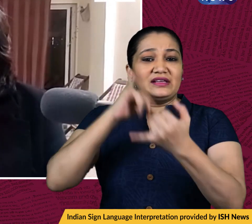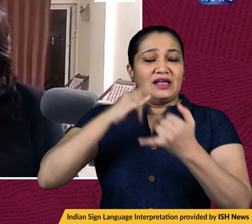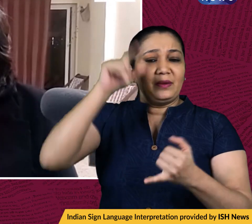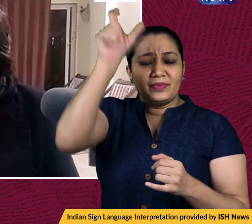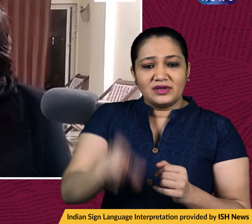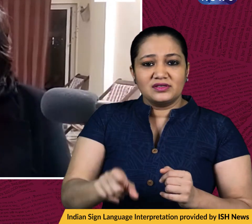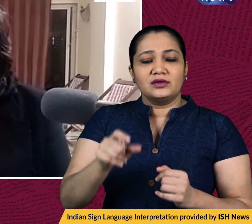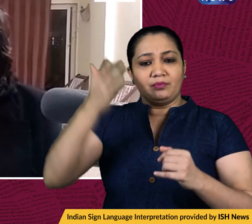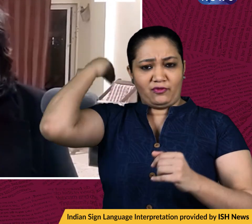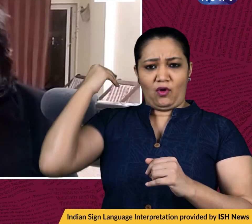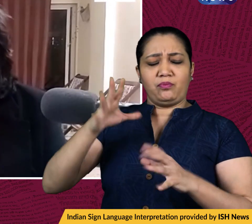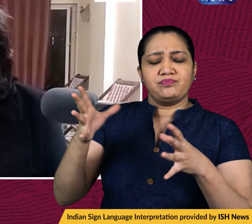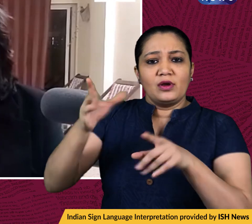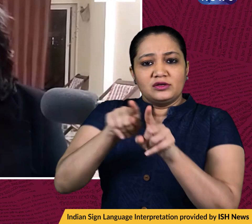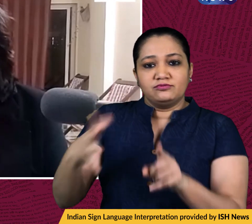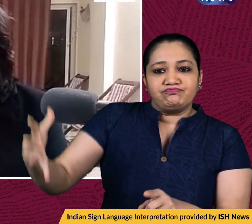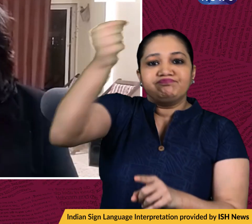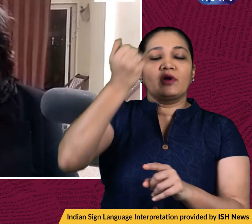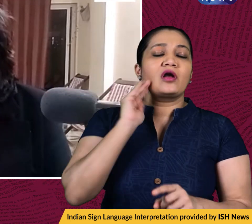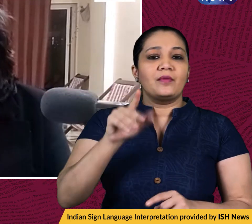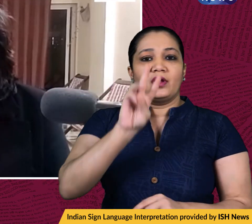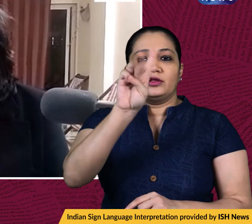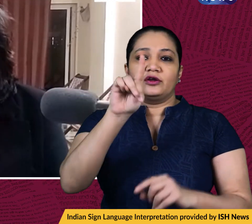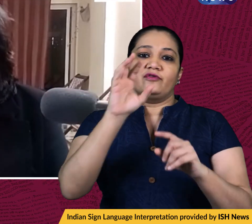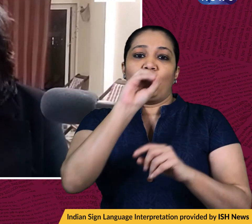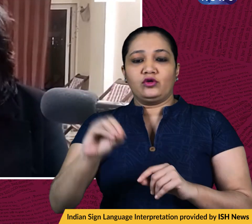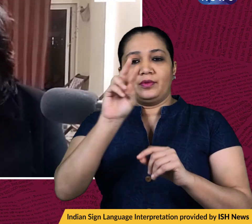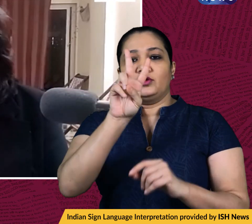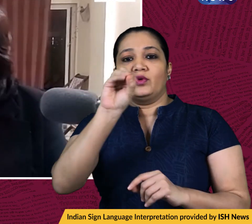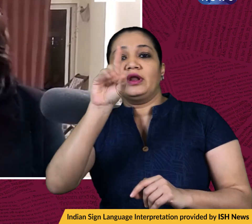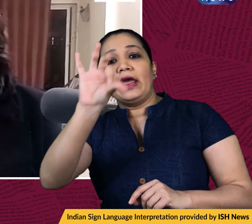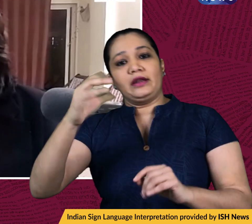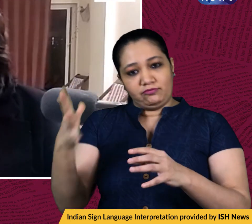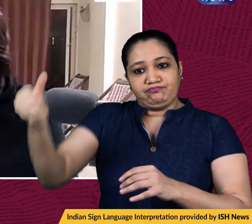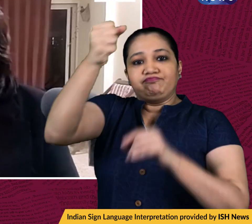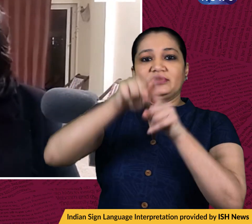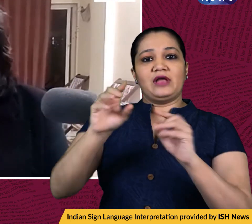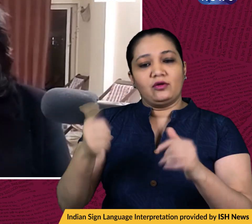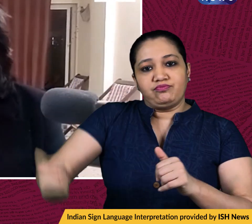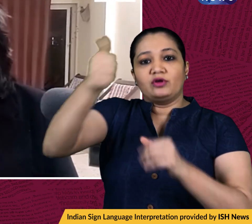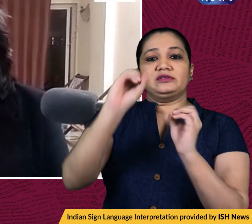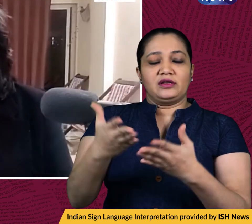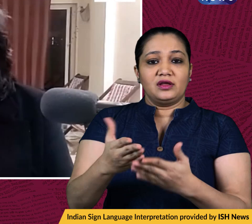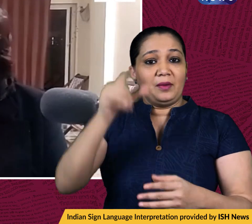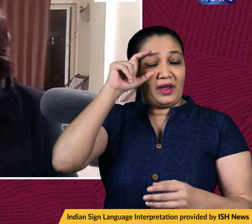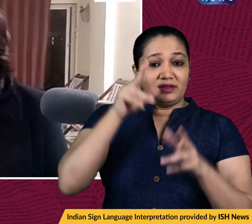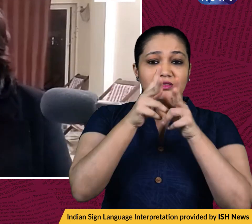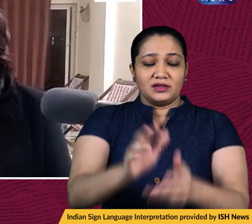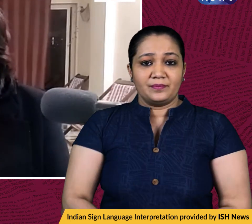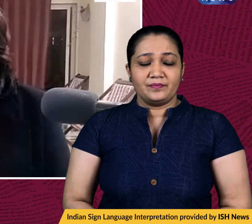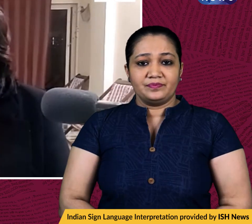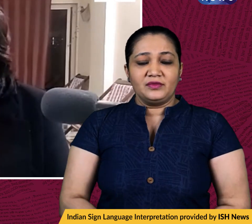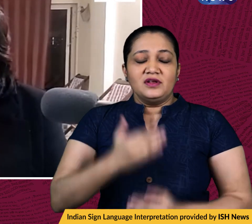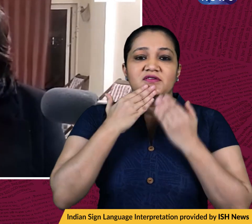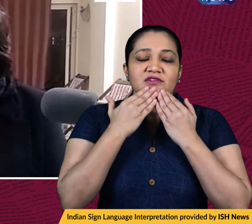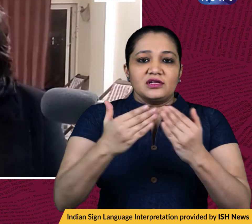the IS leader who took over as the head of the militant group on the 31st of October 2019. In a statement, Joe Biden said, and I